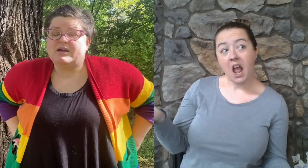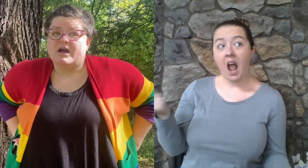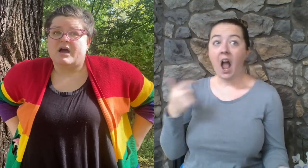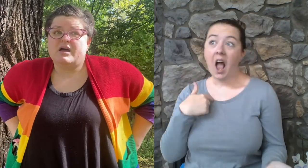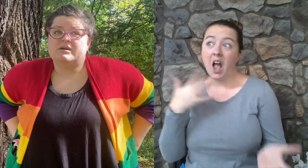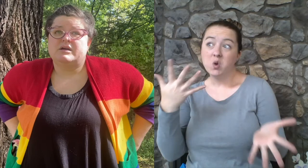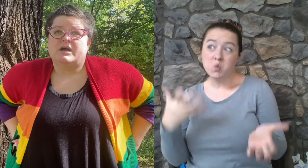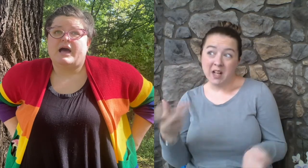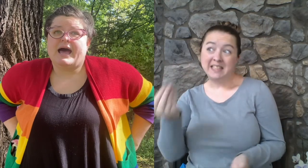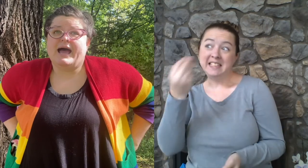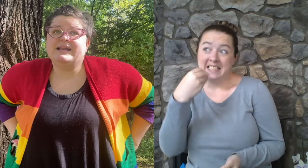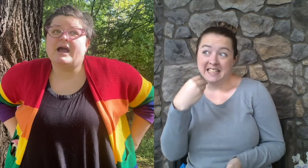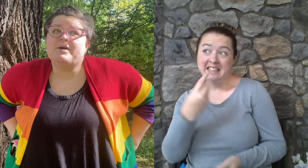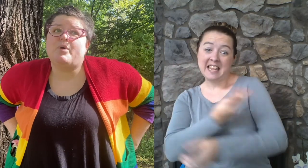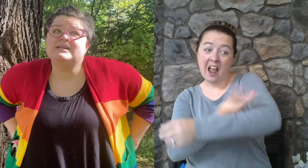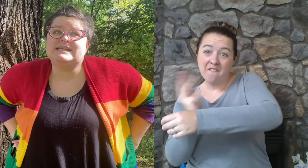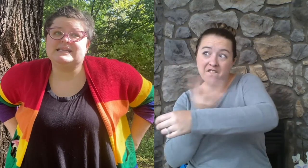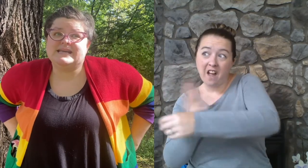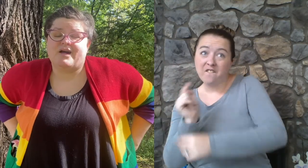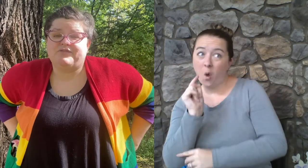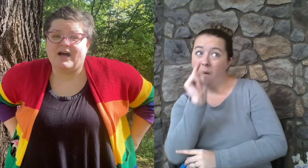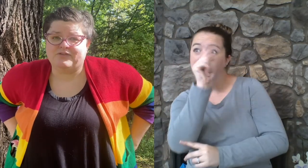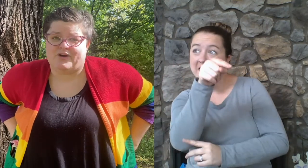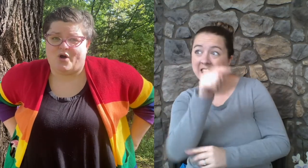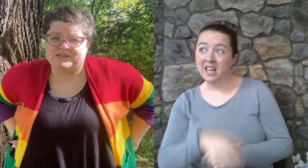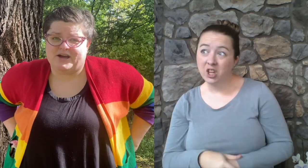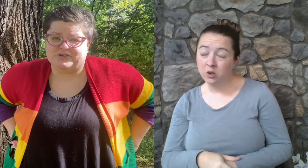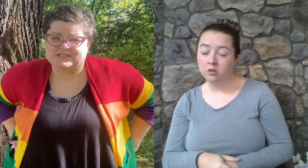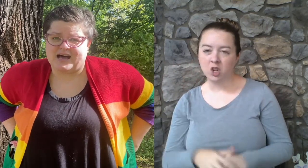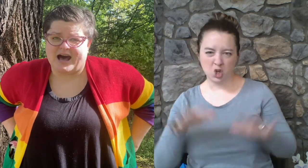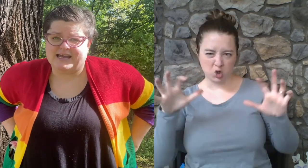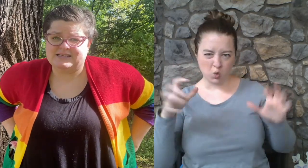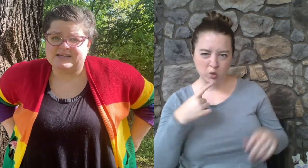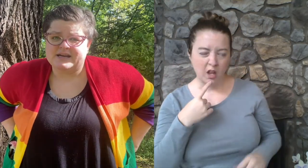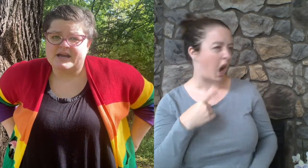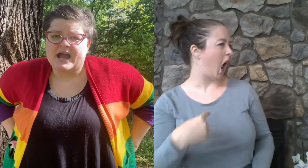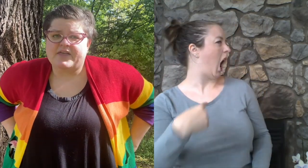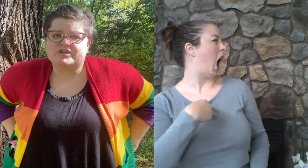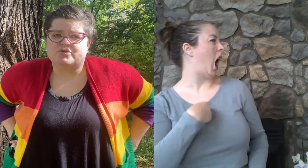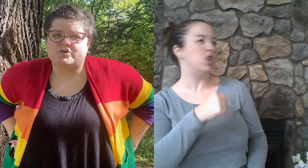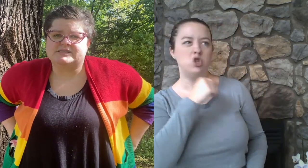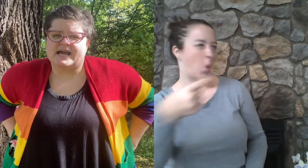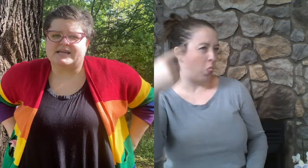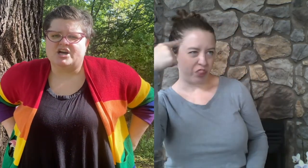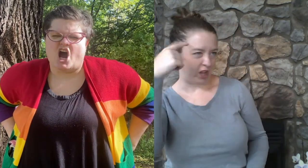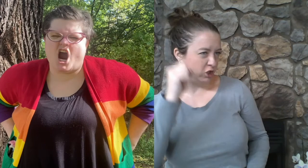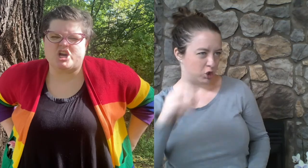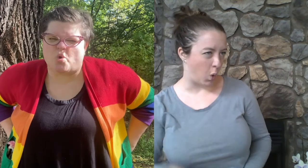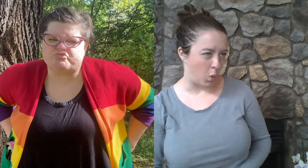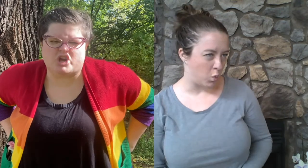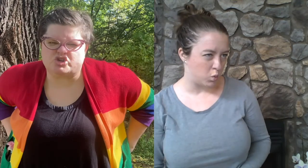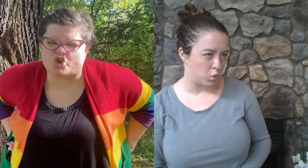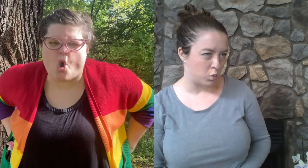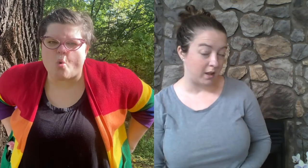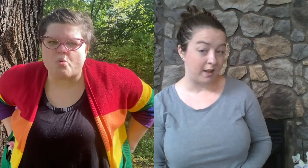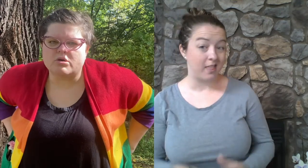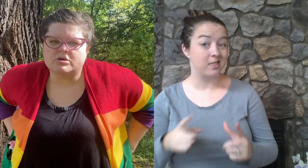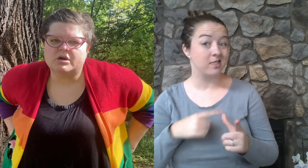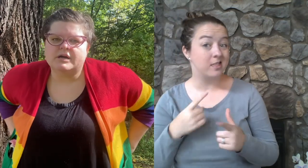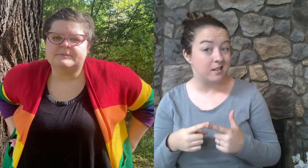well, I want to eat the alfalfa on the other side. And the troll said, I don't think